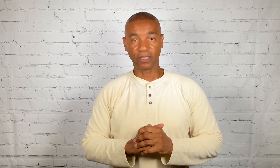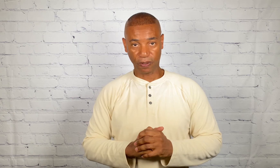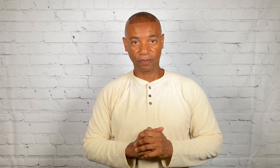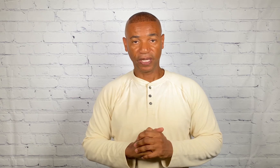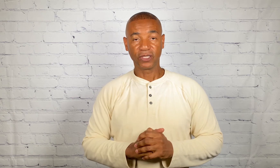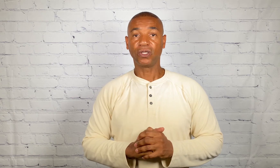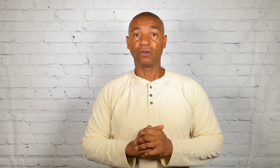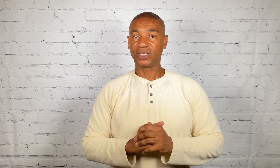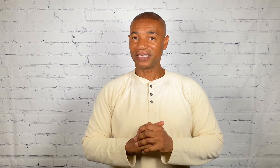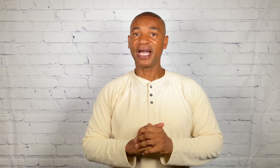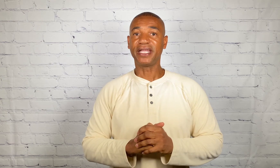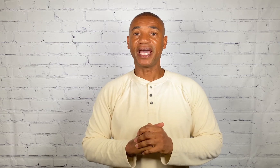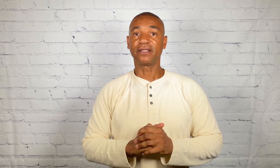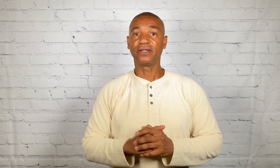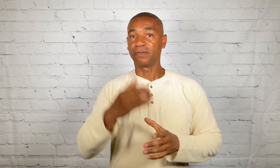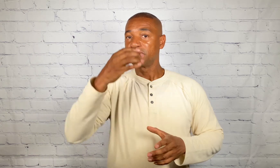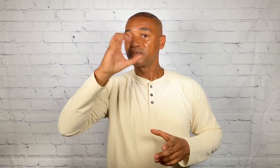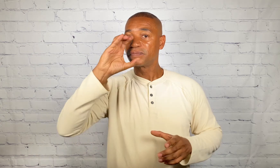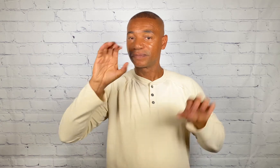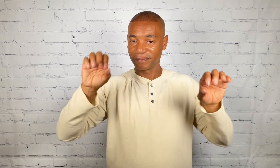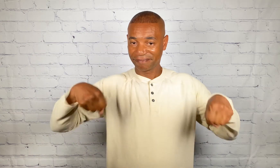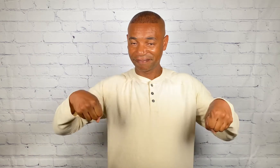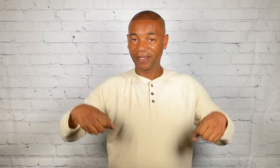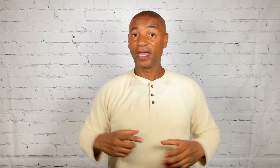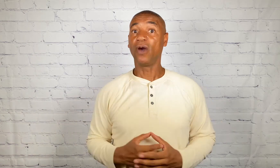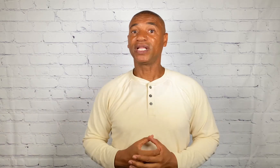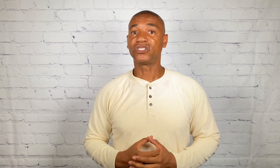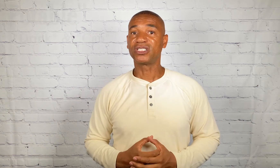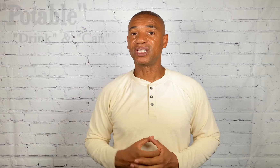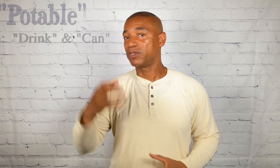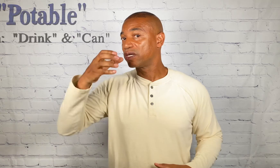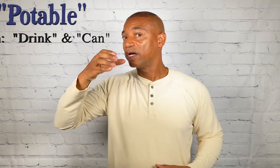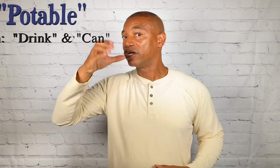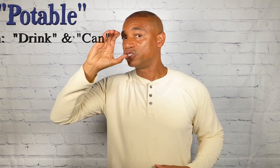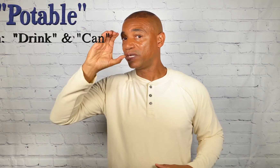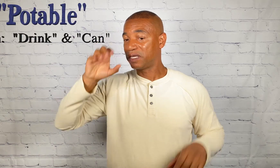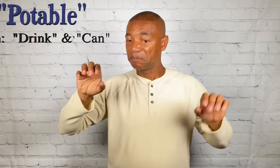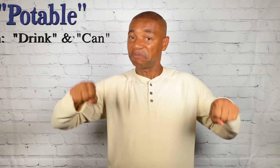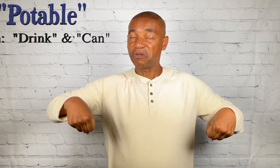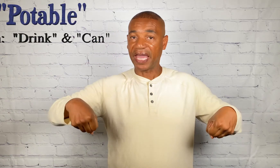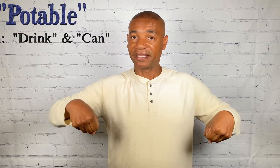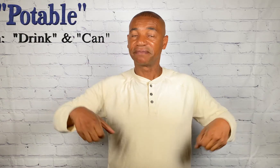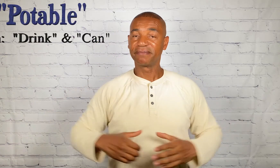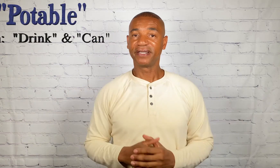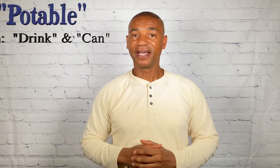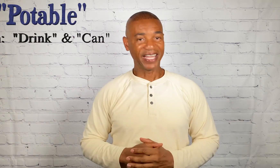potable. So, to sign that, and what I just did was drink, you can. This is